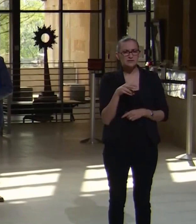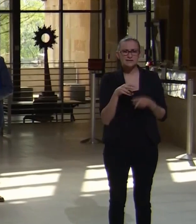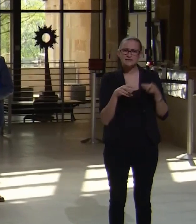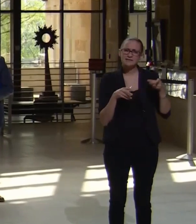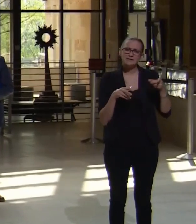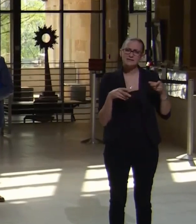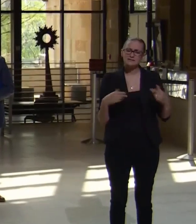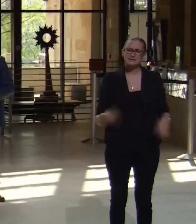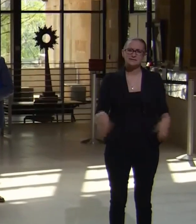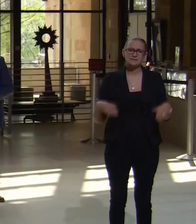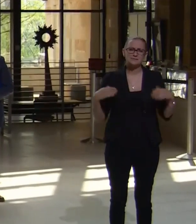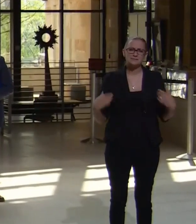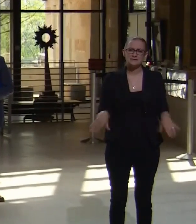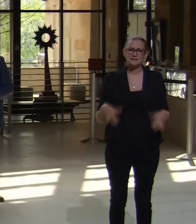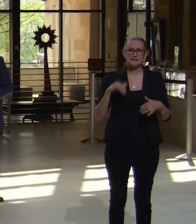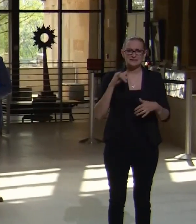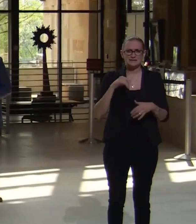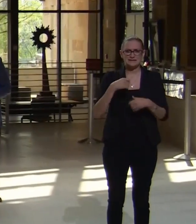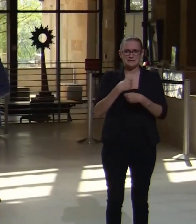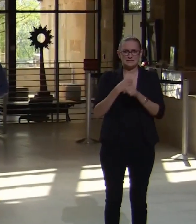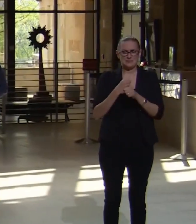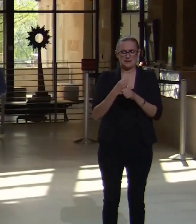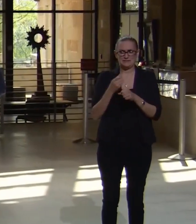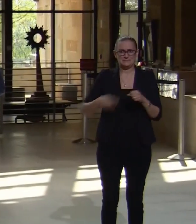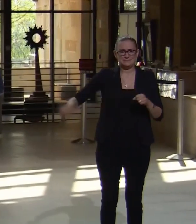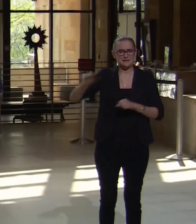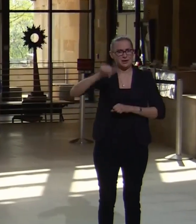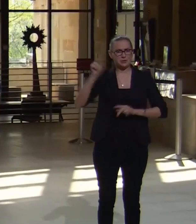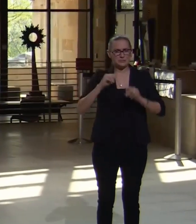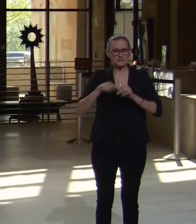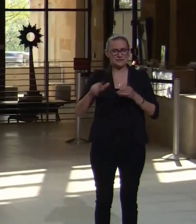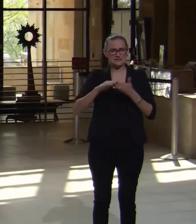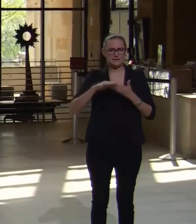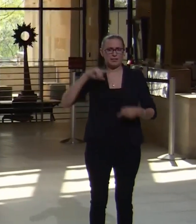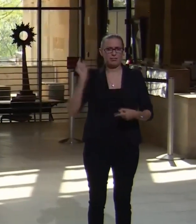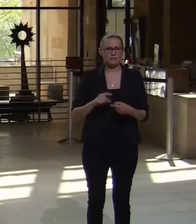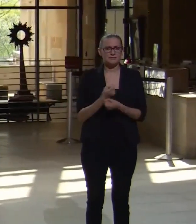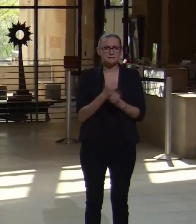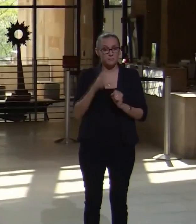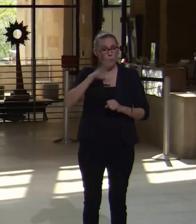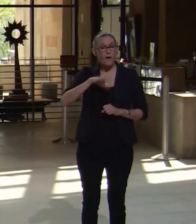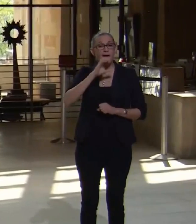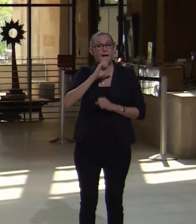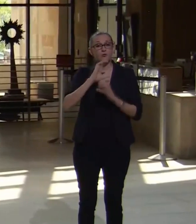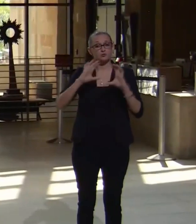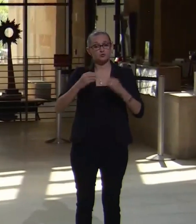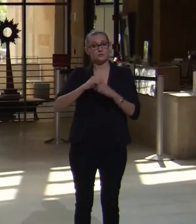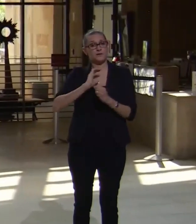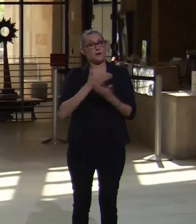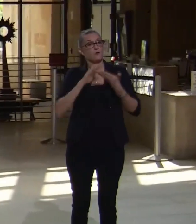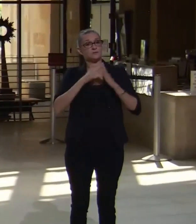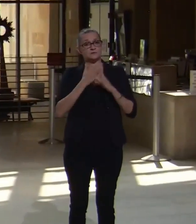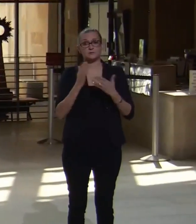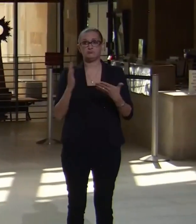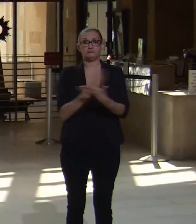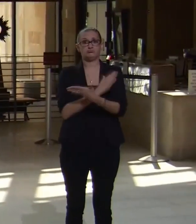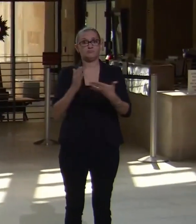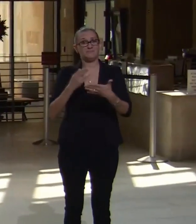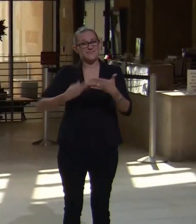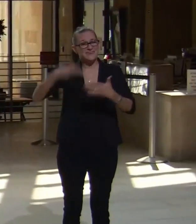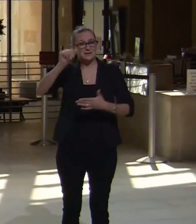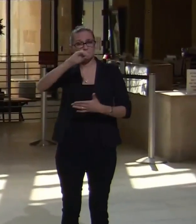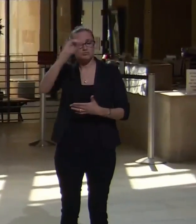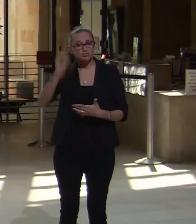everybody in this city less safe. You know, the age group in our city that is the